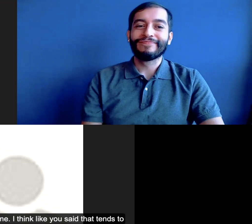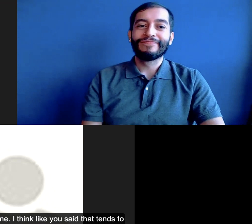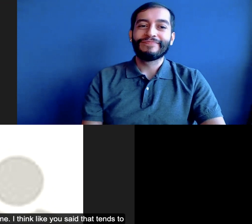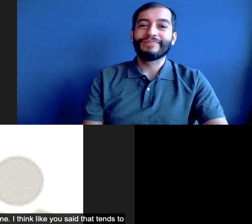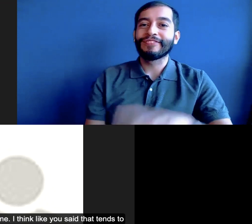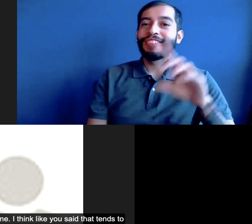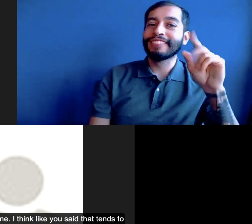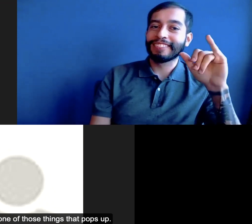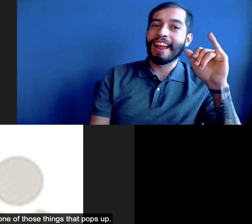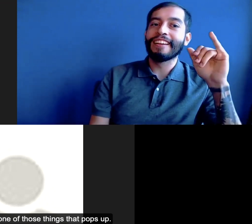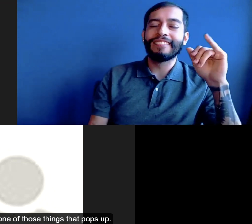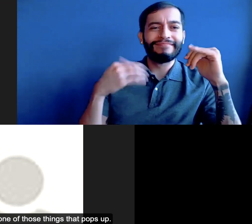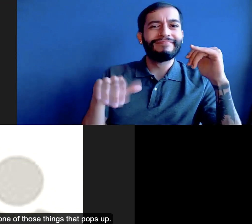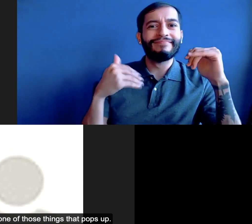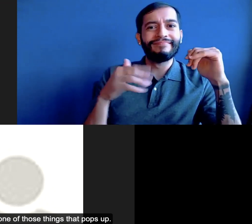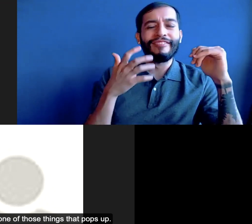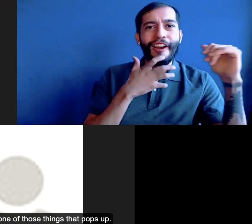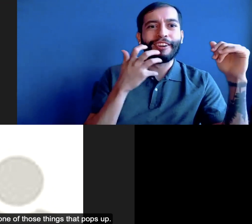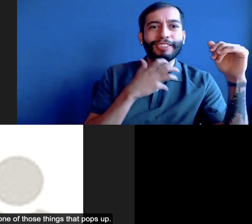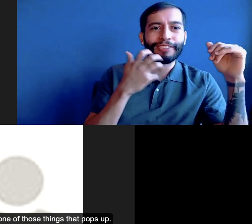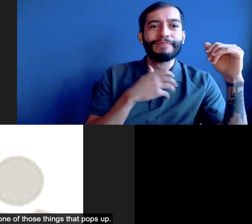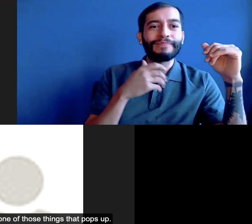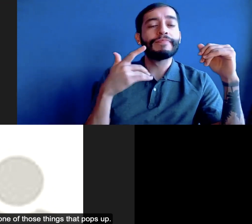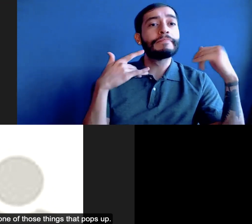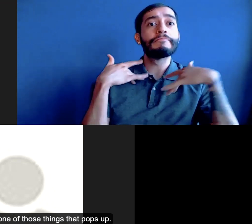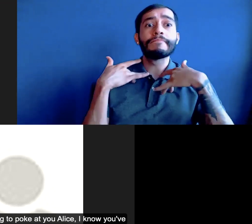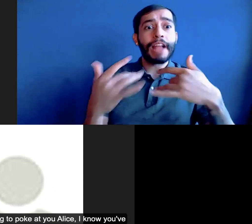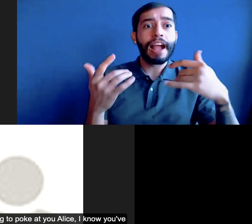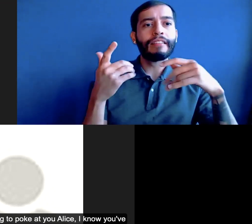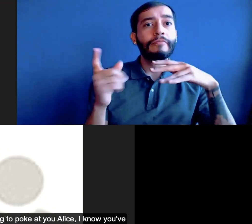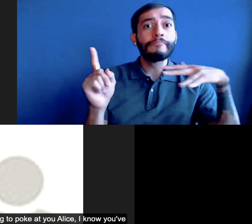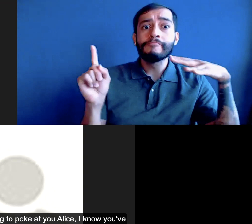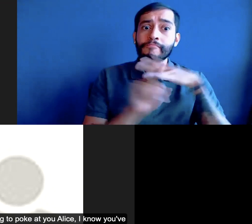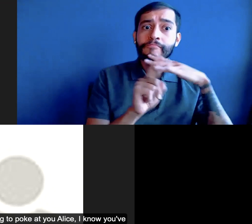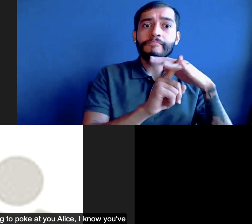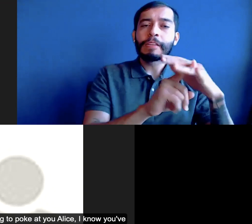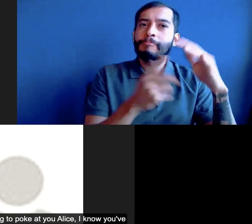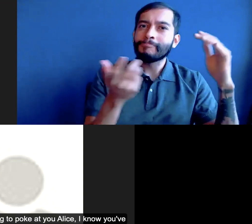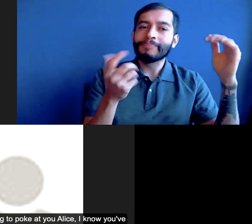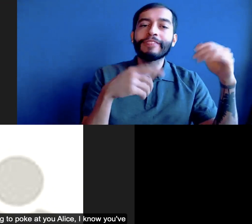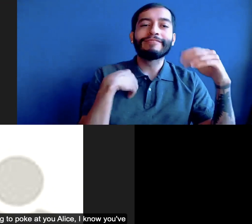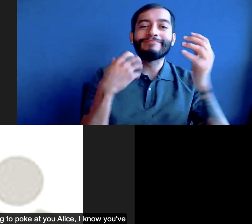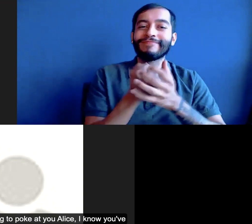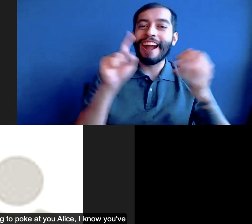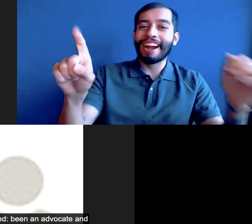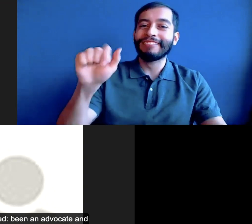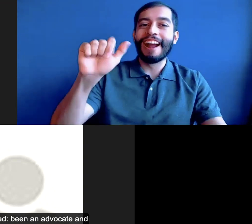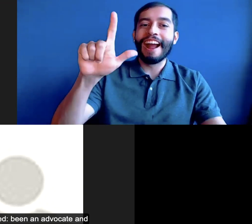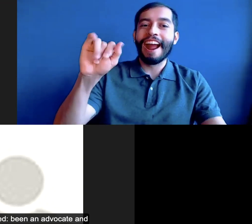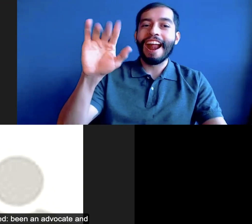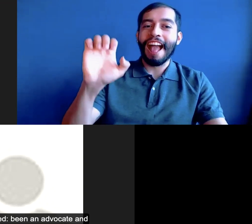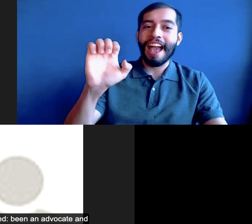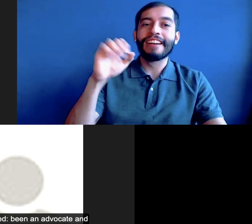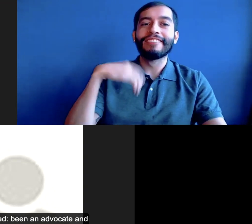of those things that pops up. And this is where I go. I'm going to poke at you, Alice, because I know you've been an advocate and someone who's